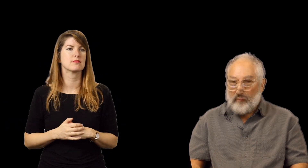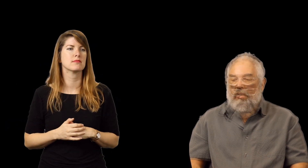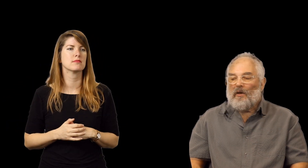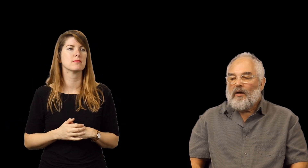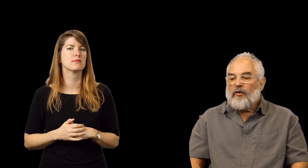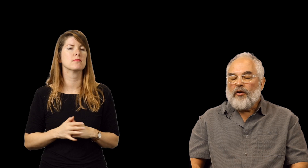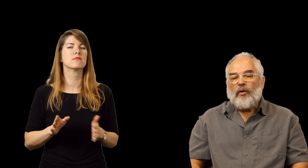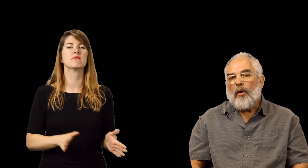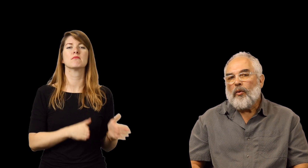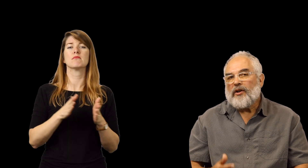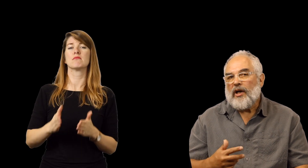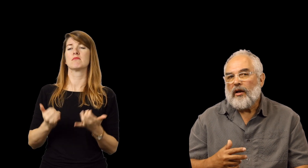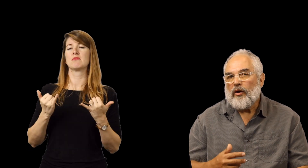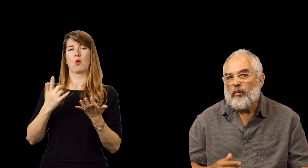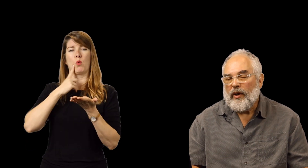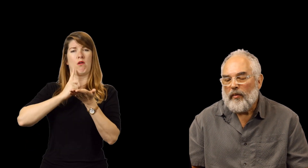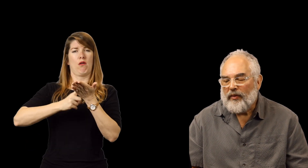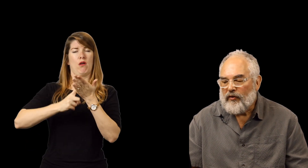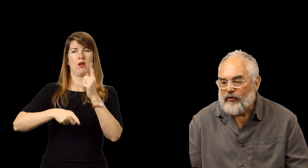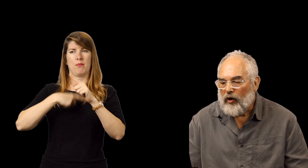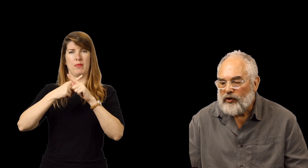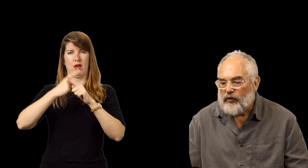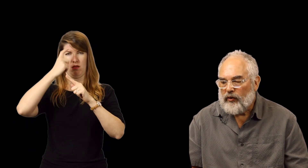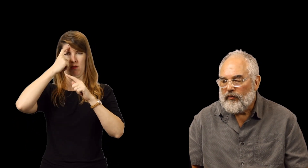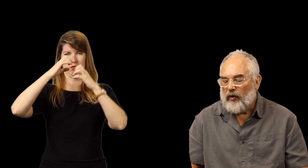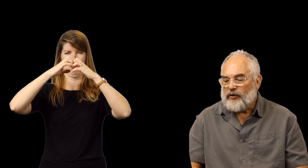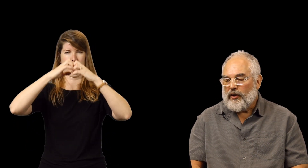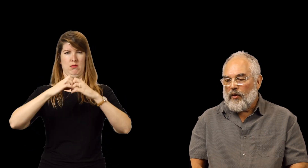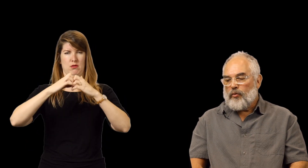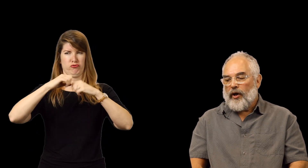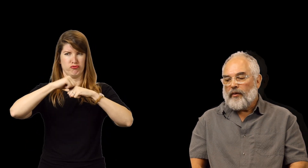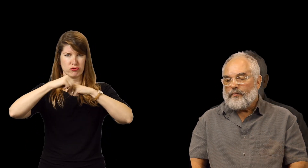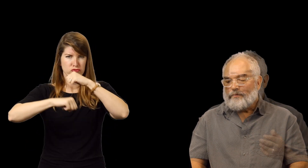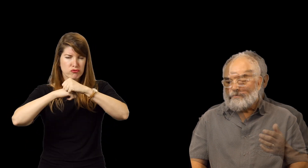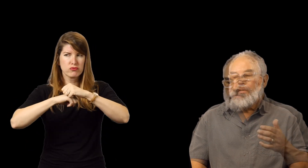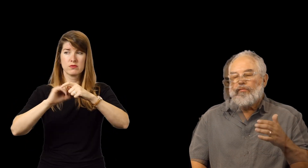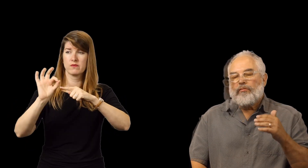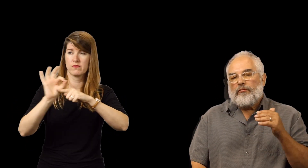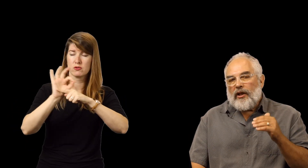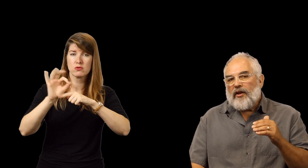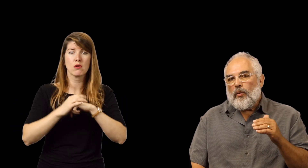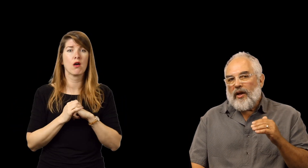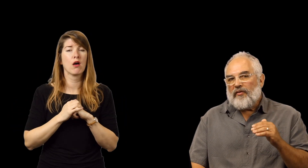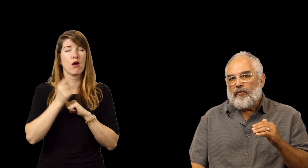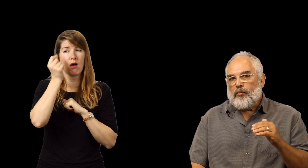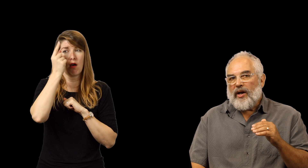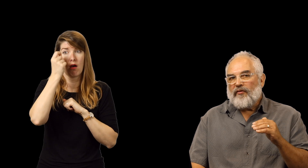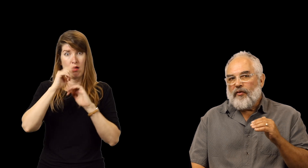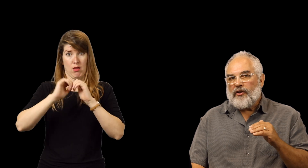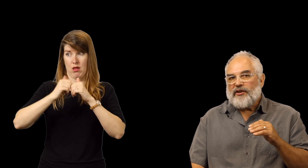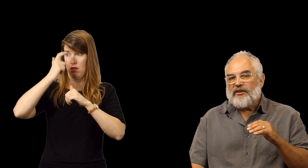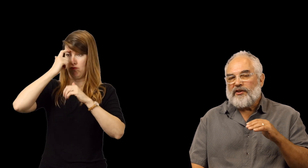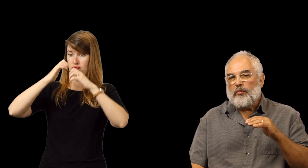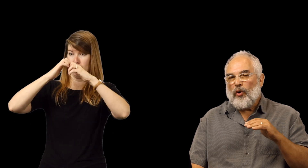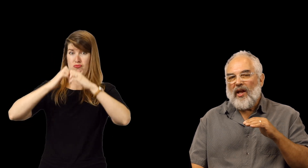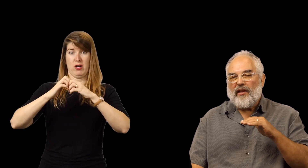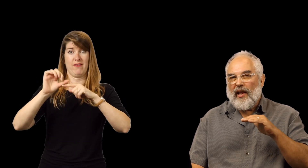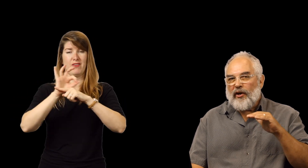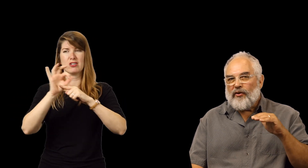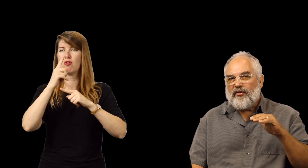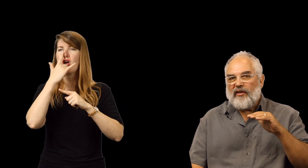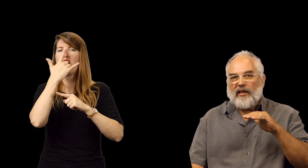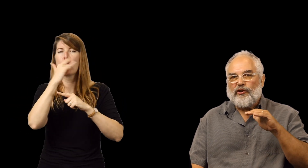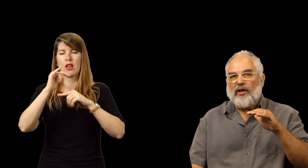threats. So now I want to talk a little bit about the structure and the function of the brain. Really, the way the brain functions is more